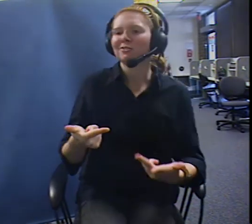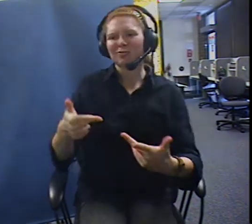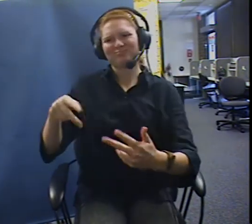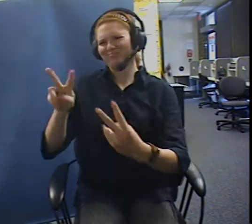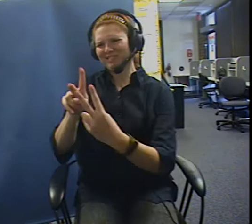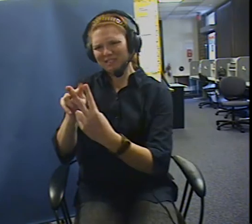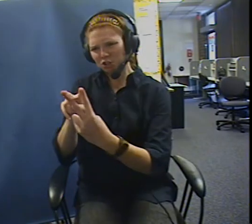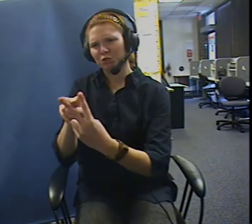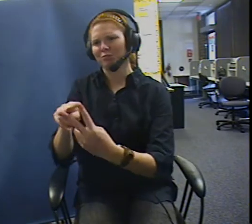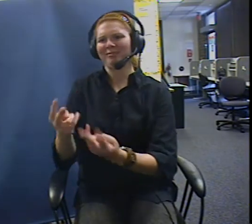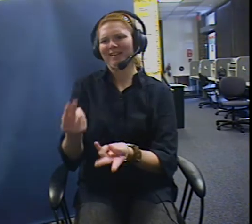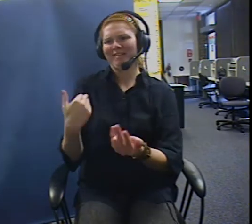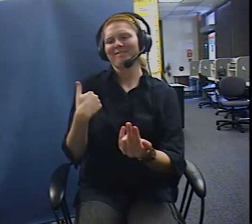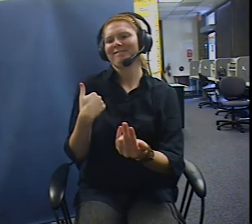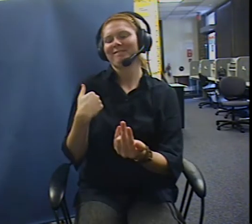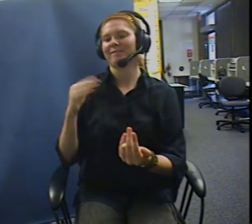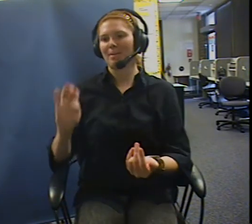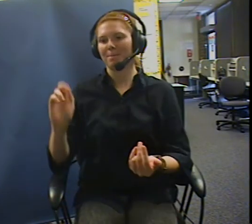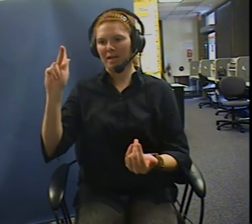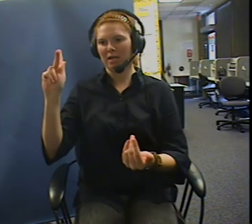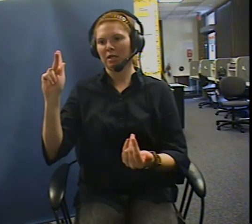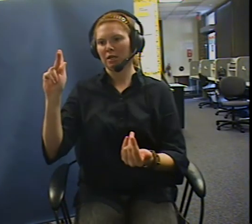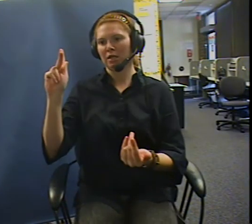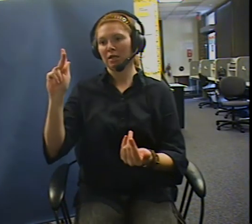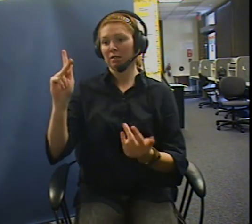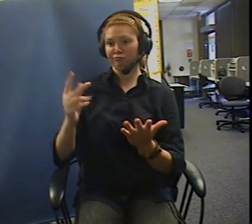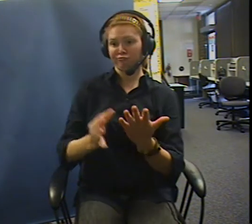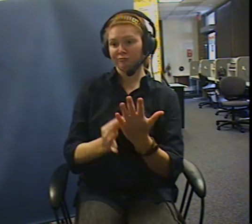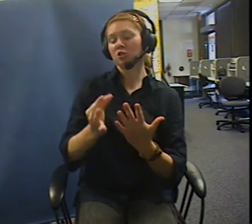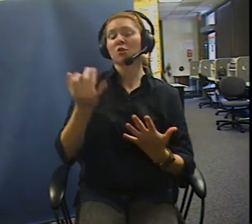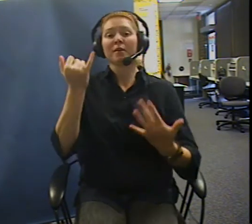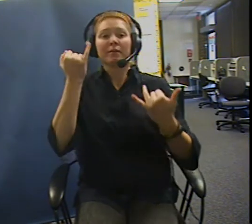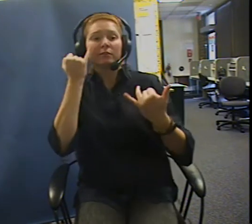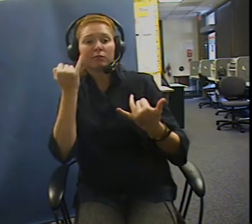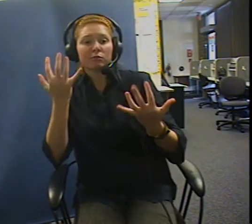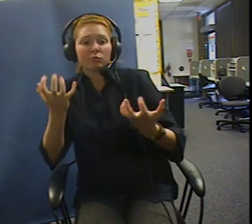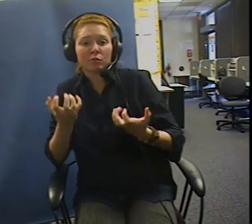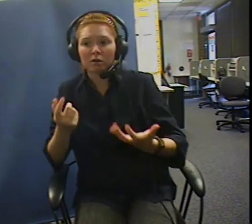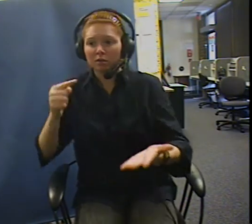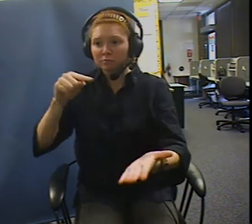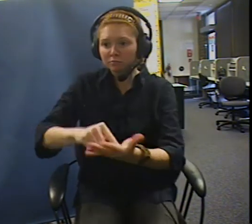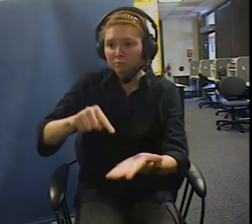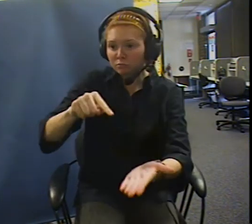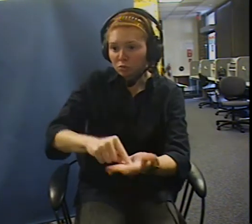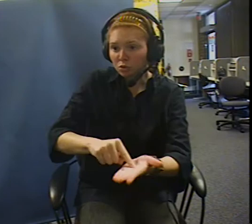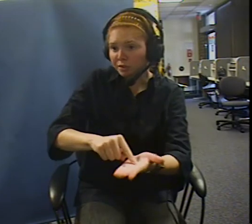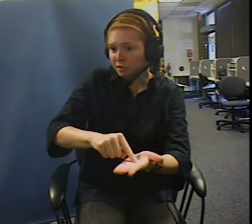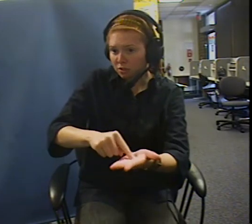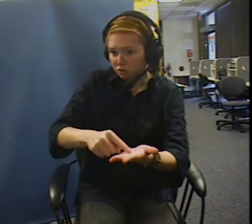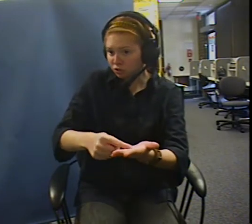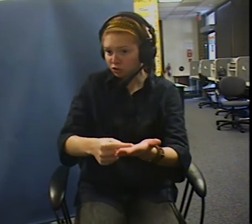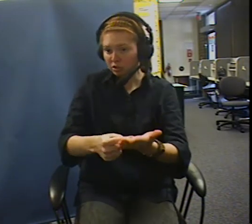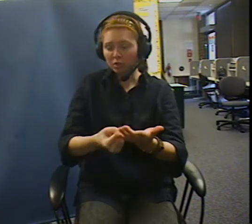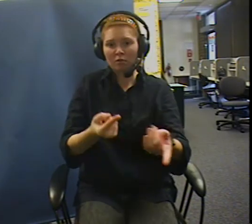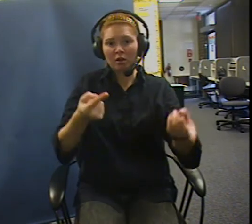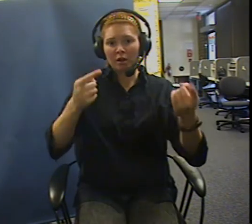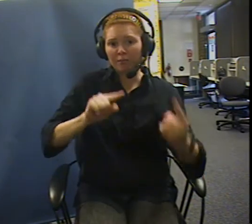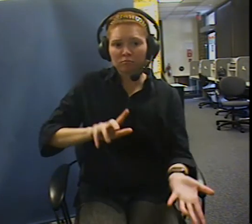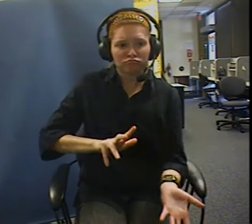mortgage, the bank would be paid back by the federal government. This made banks very ready to make loans